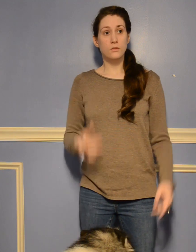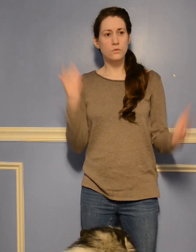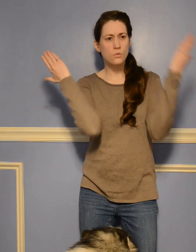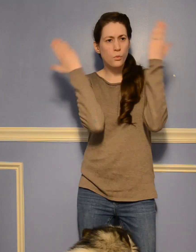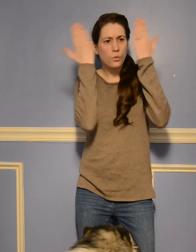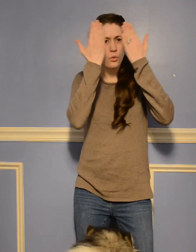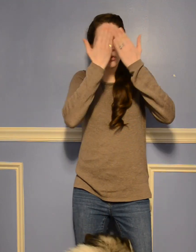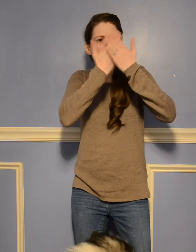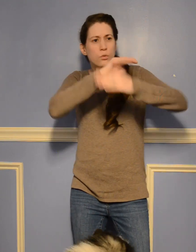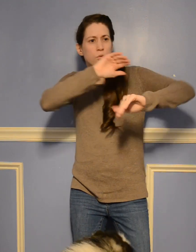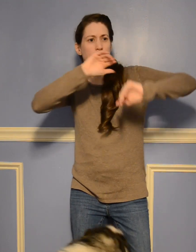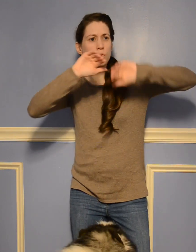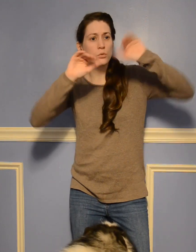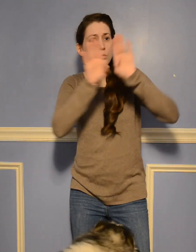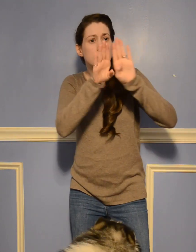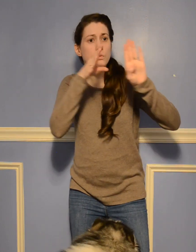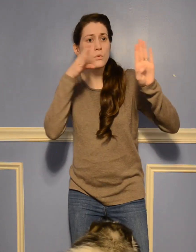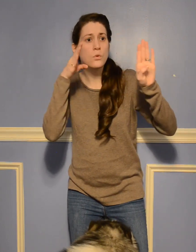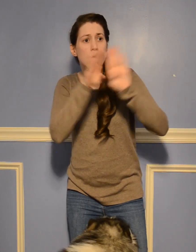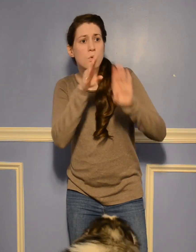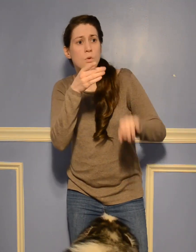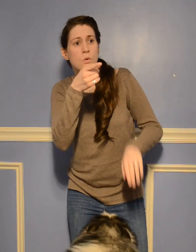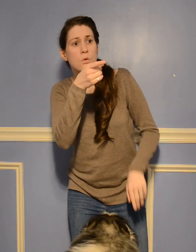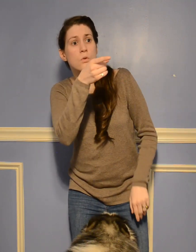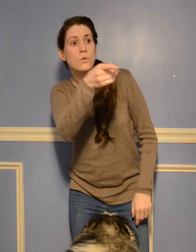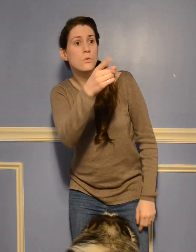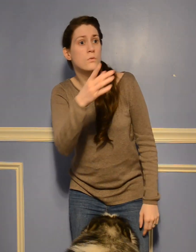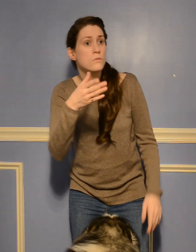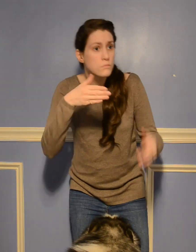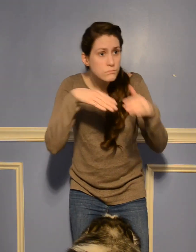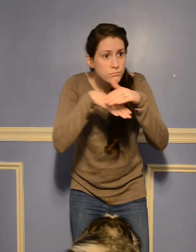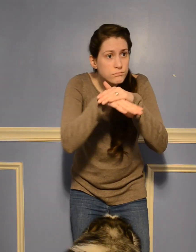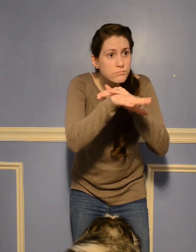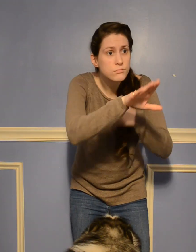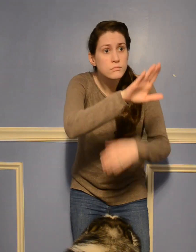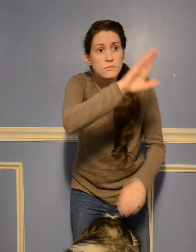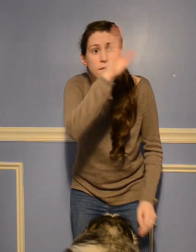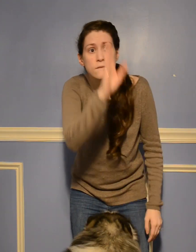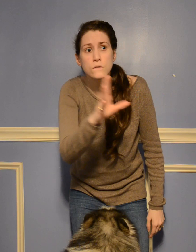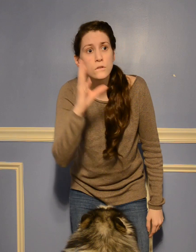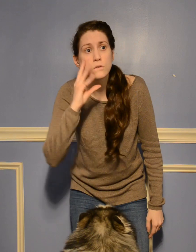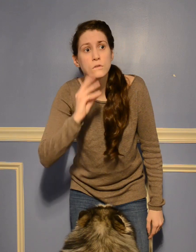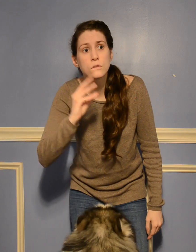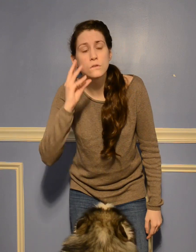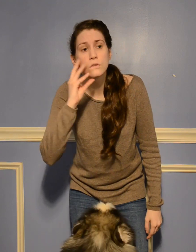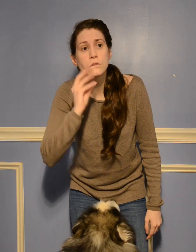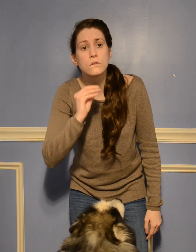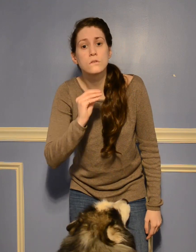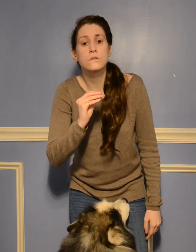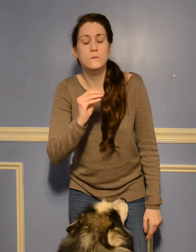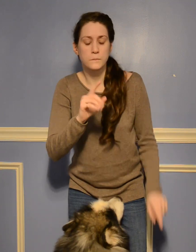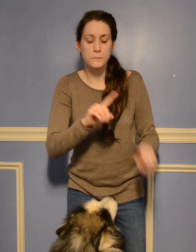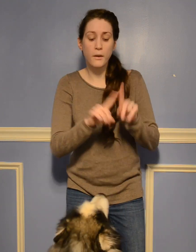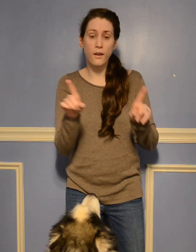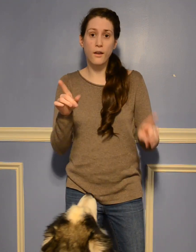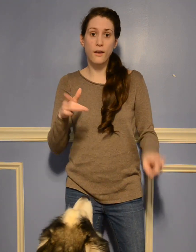Through the dark, through the door, through where no one's been before, but it